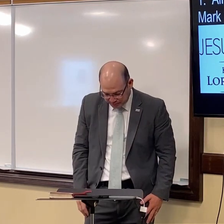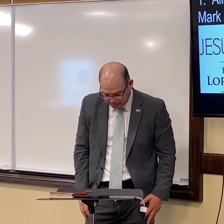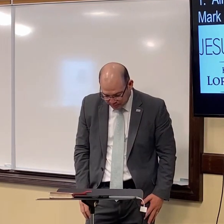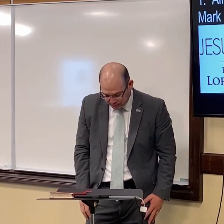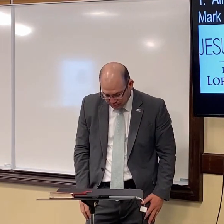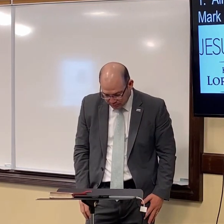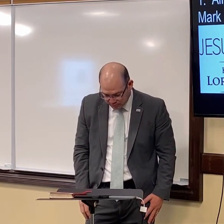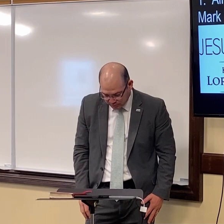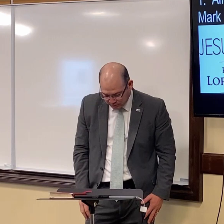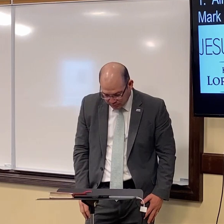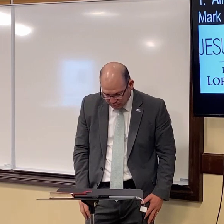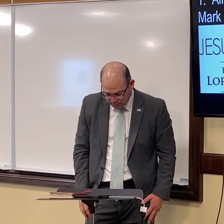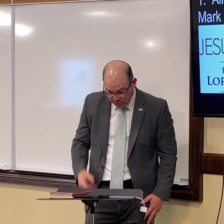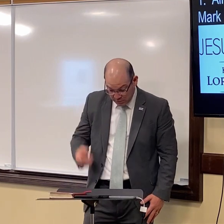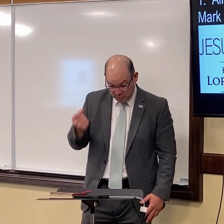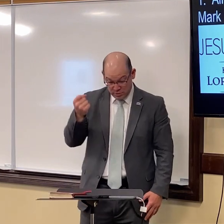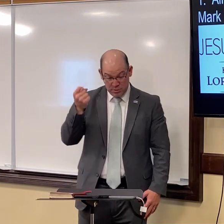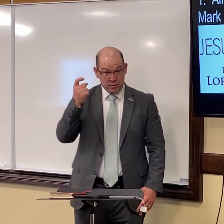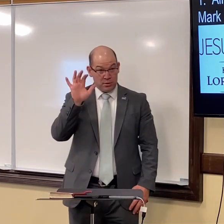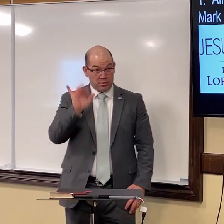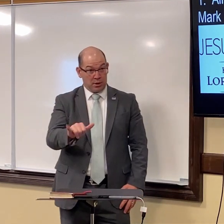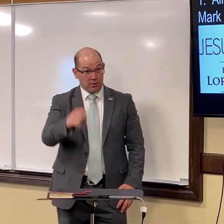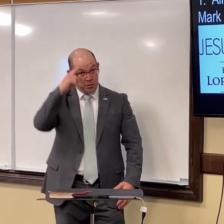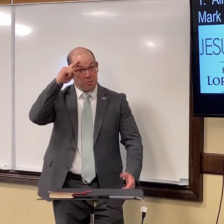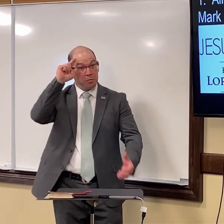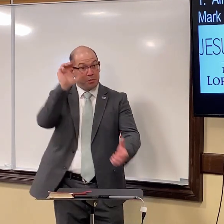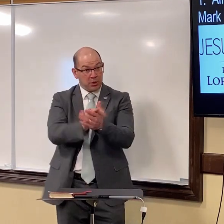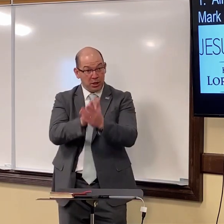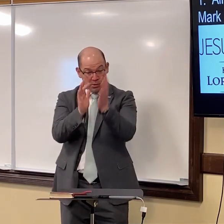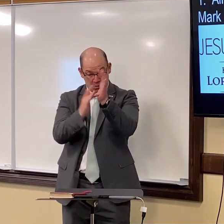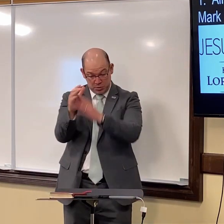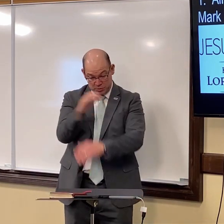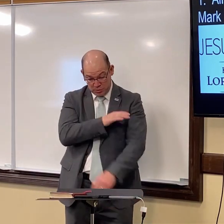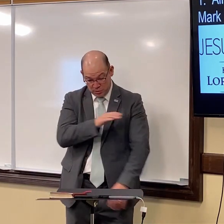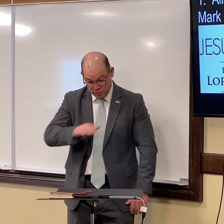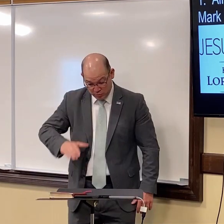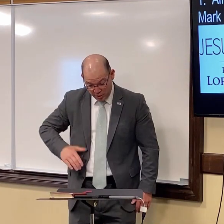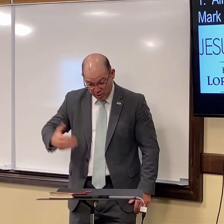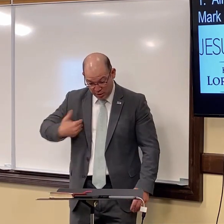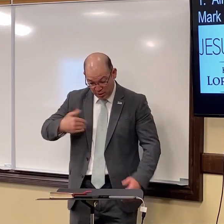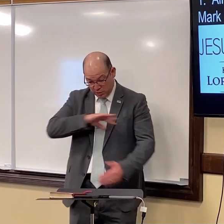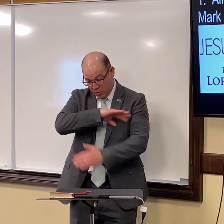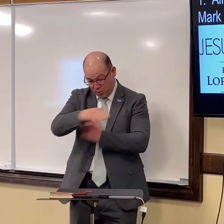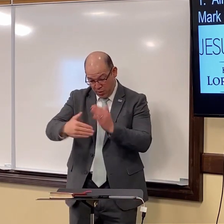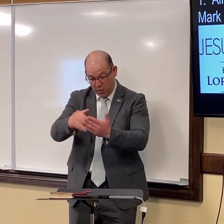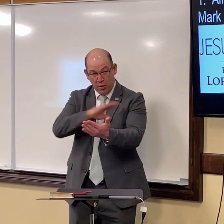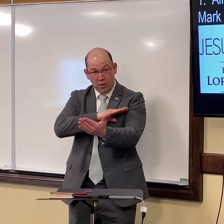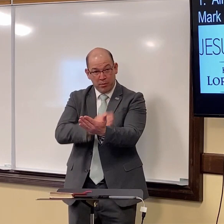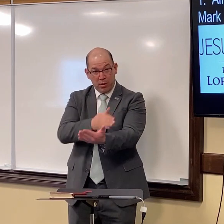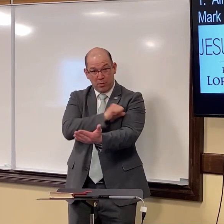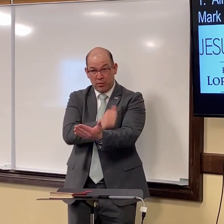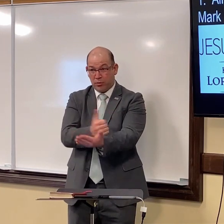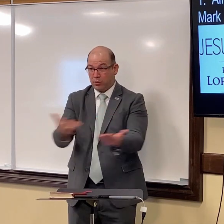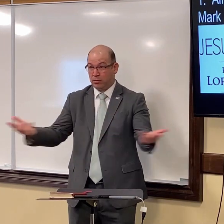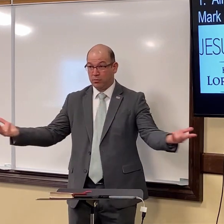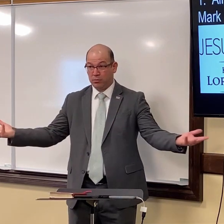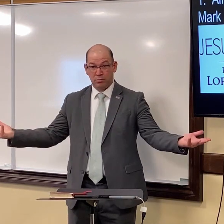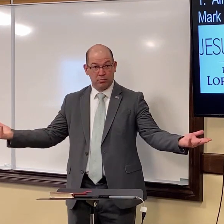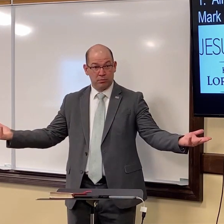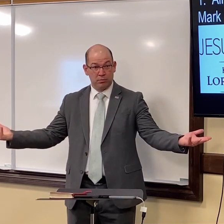Because he has all power and all authority. Do you understand that? And do you believe that? Do you believe that Jesus Christ has all